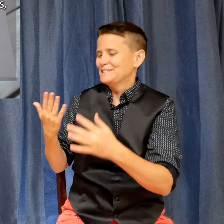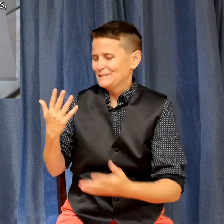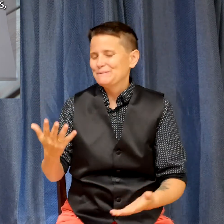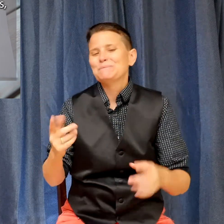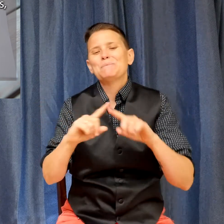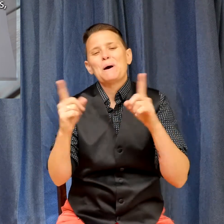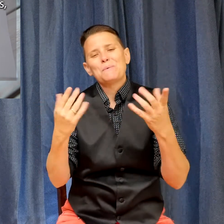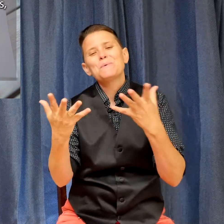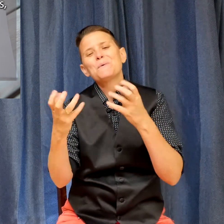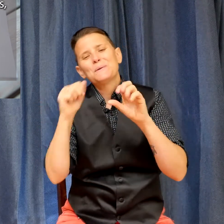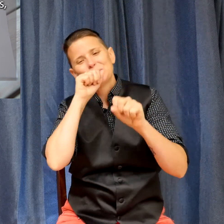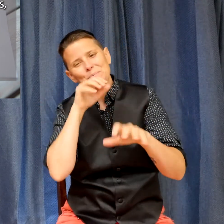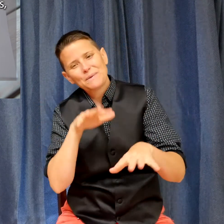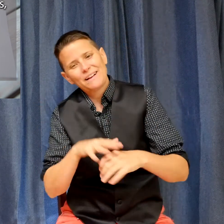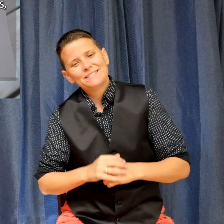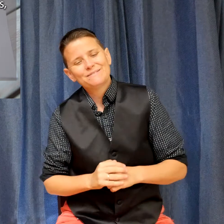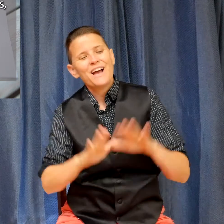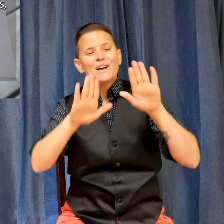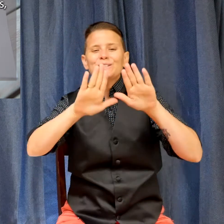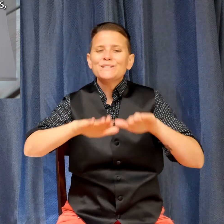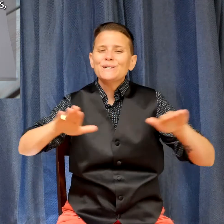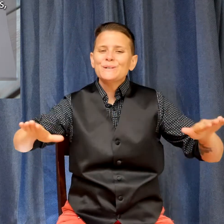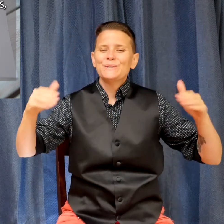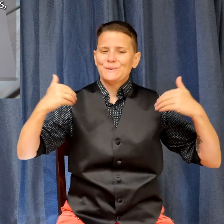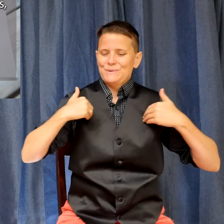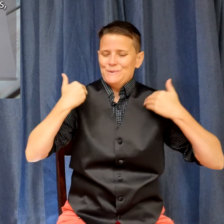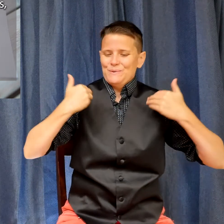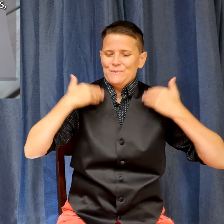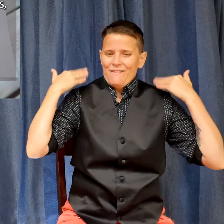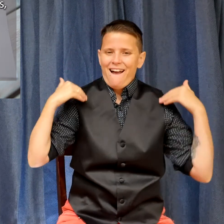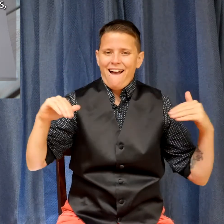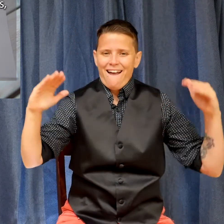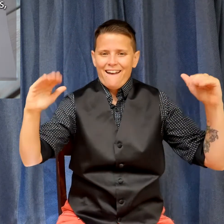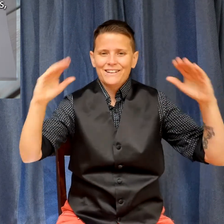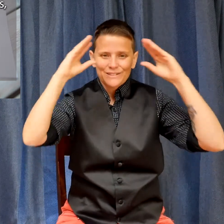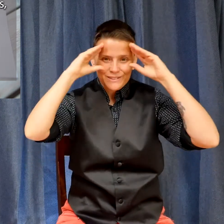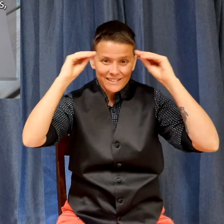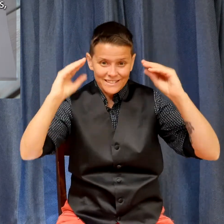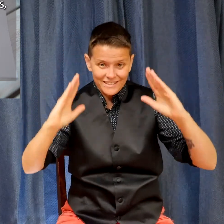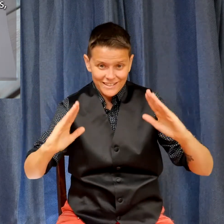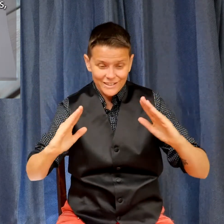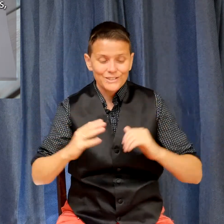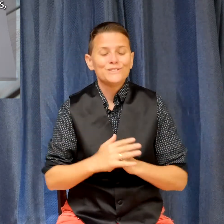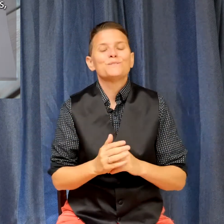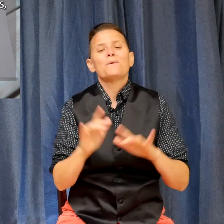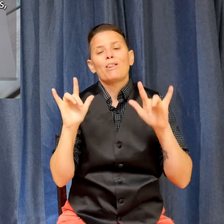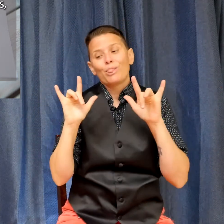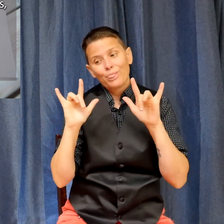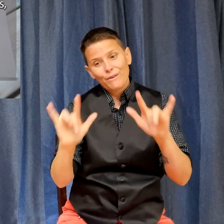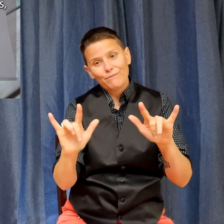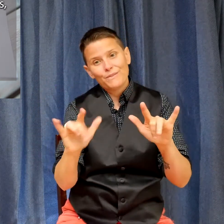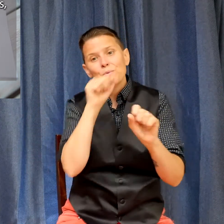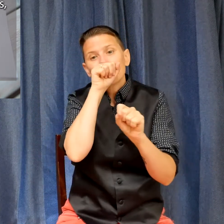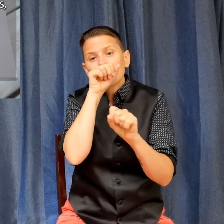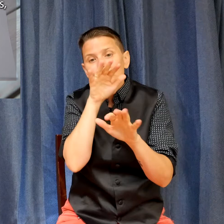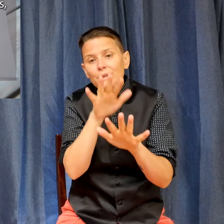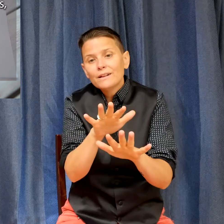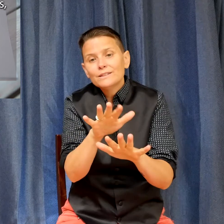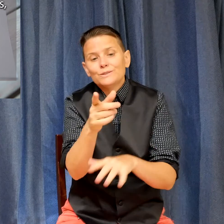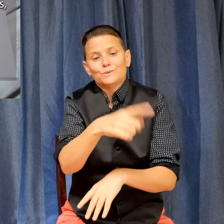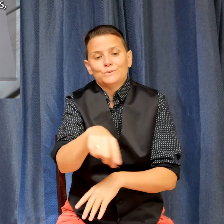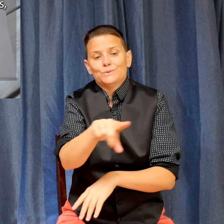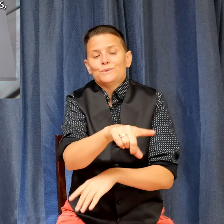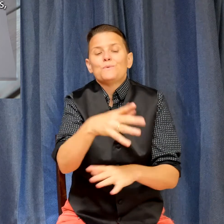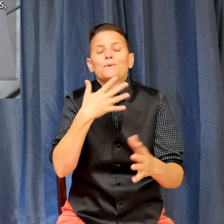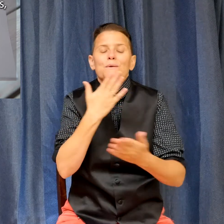that with me. Children, youth, angels, and teachers, we love you, we